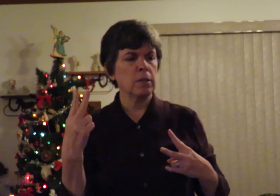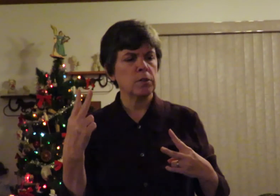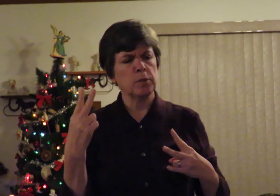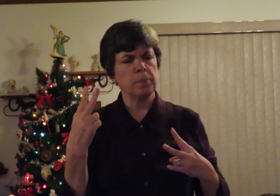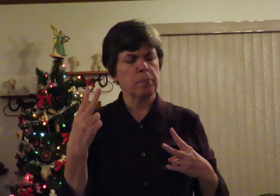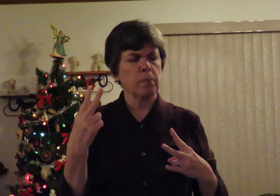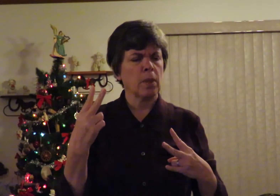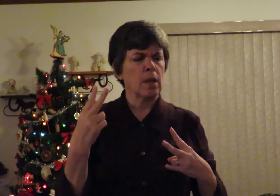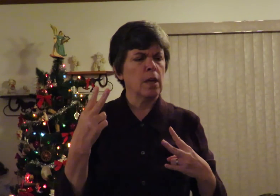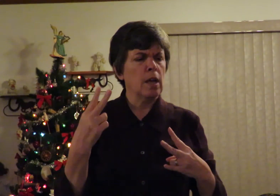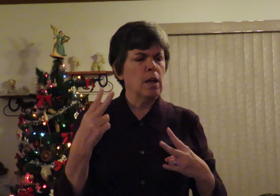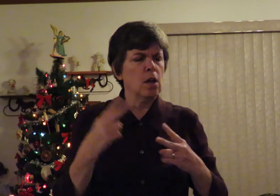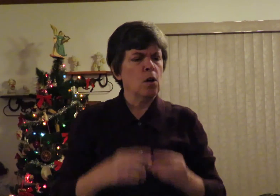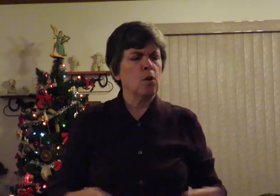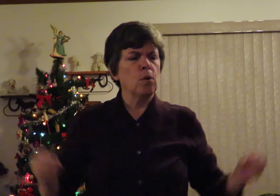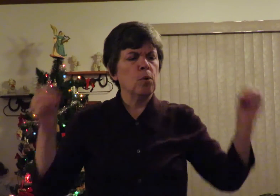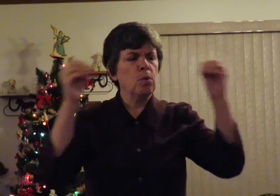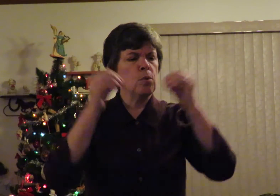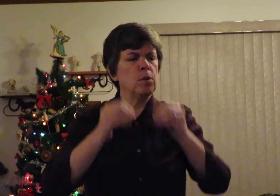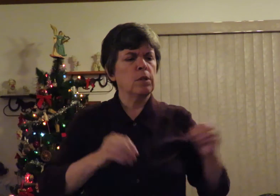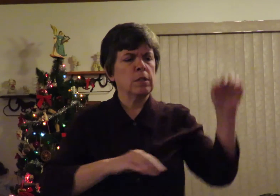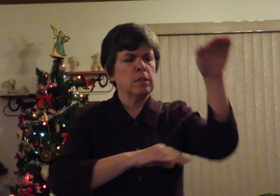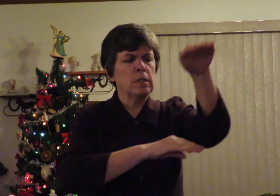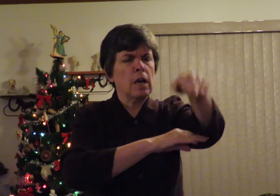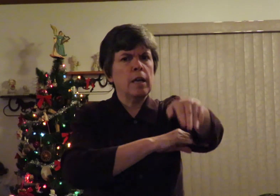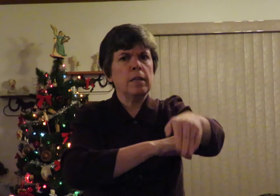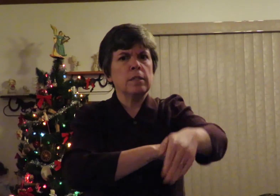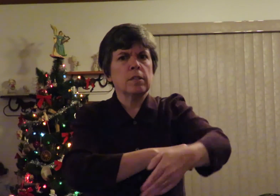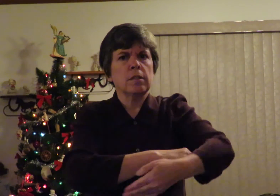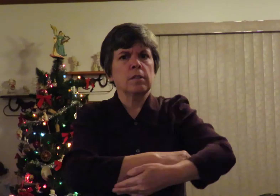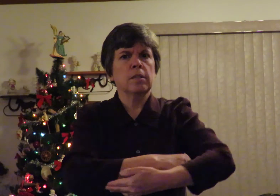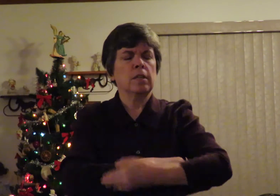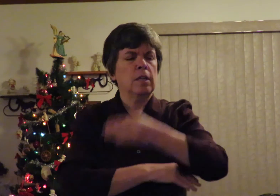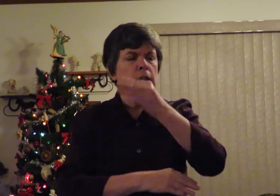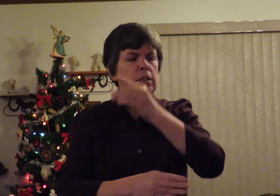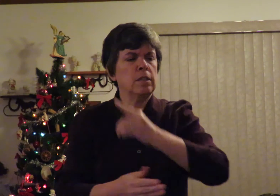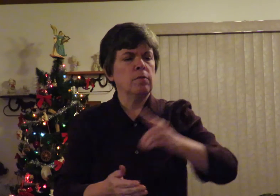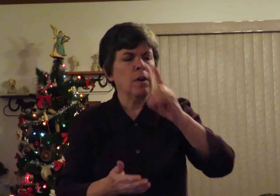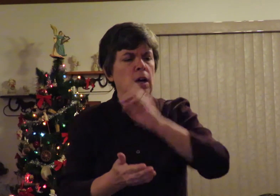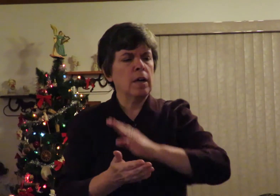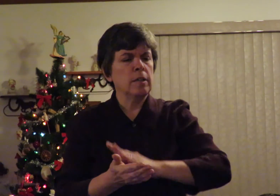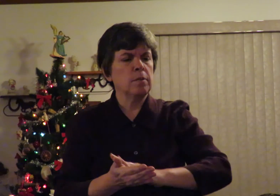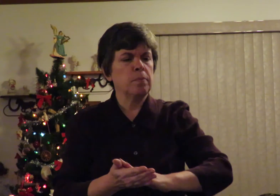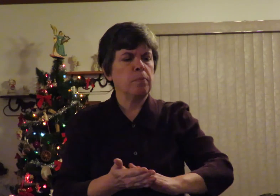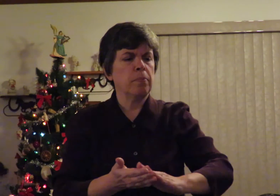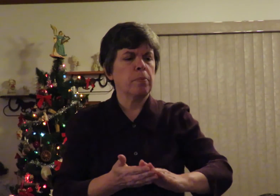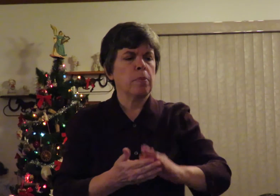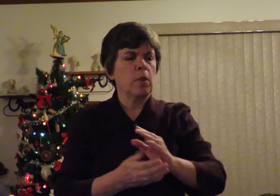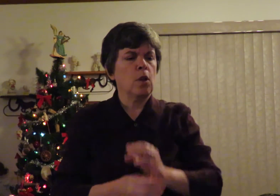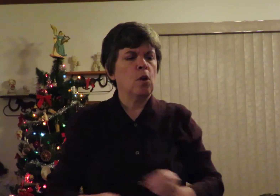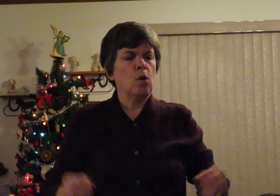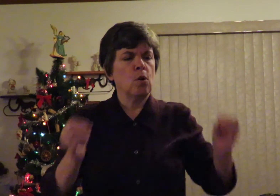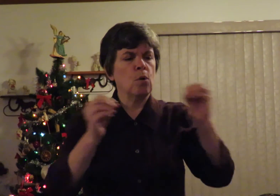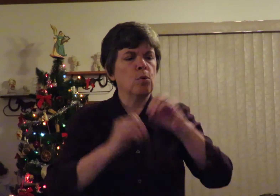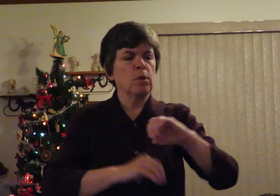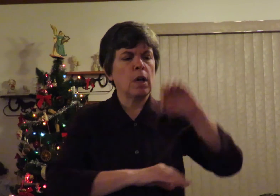twice. Oh, night, divine. Oh,